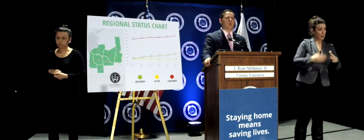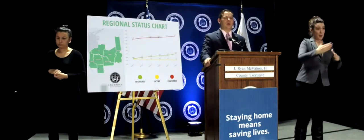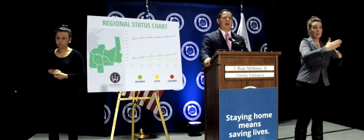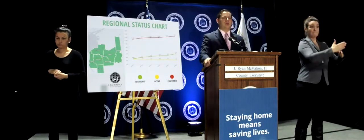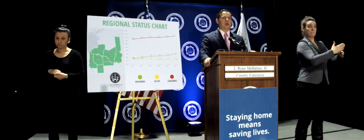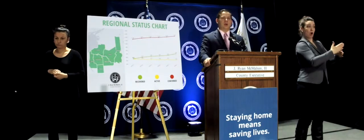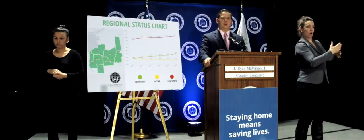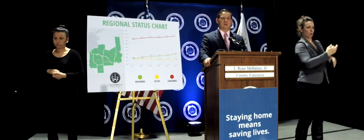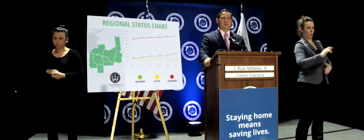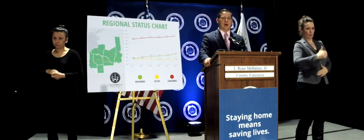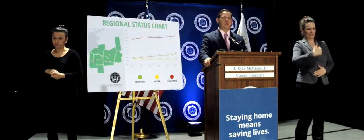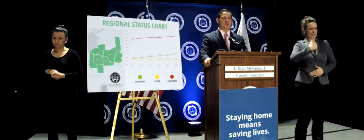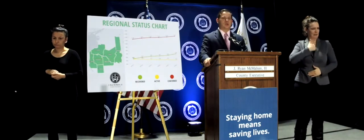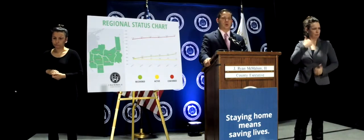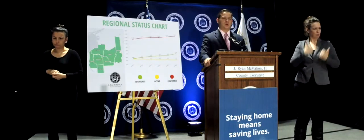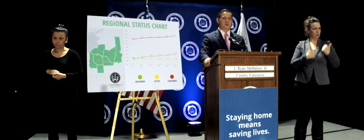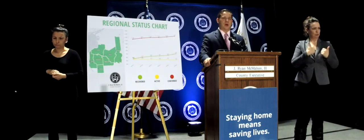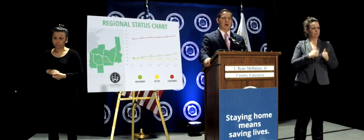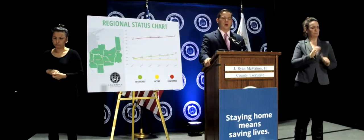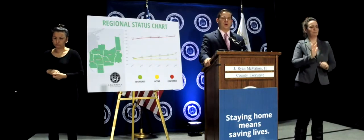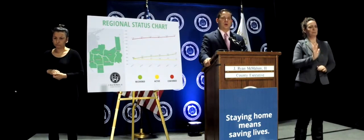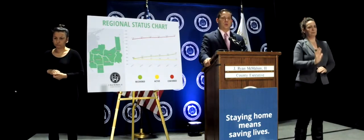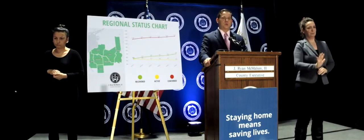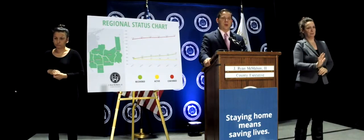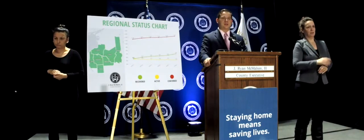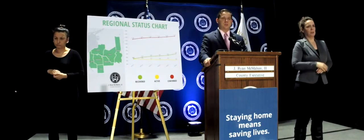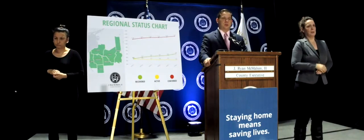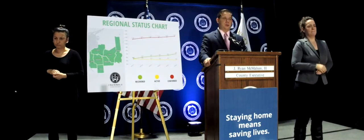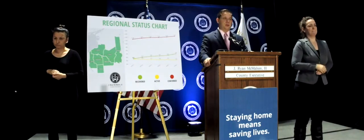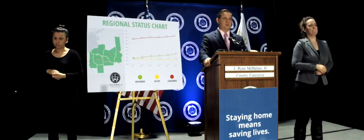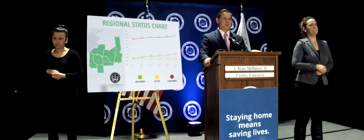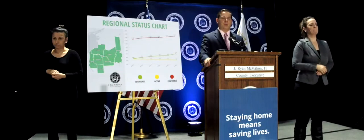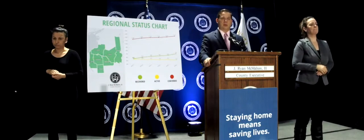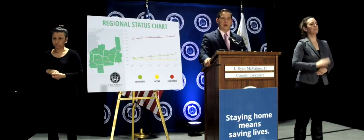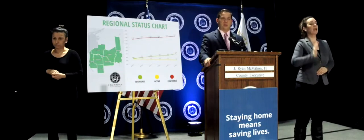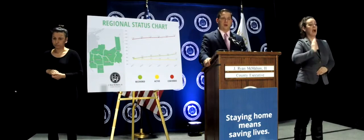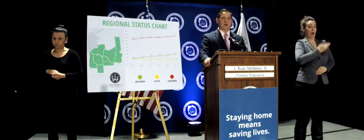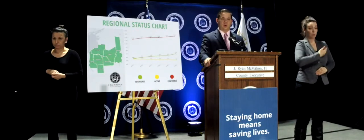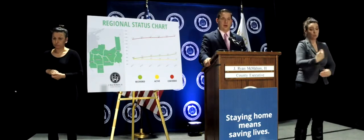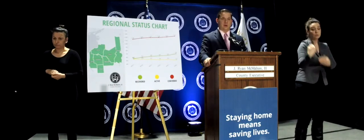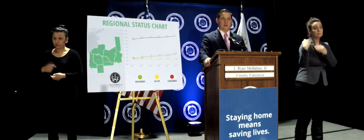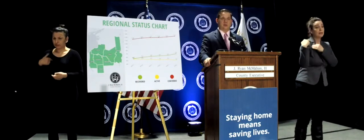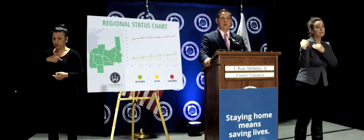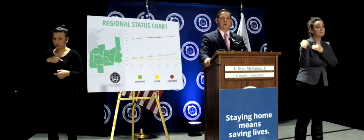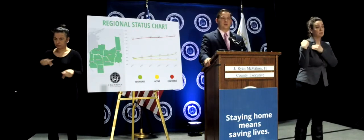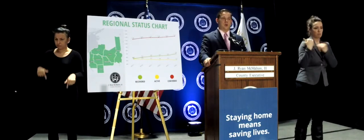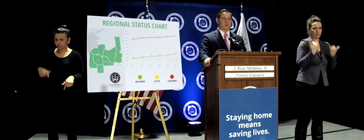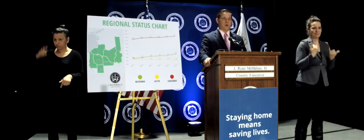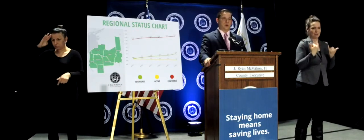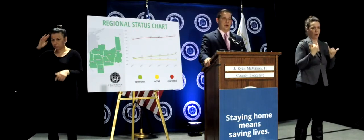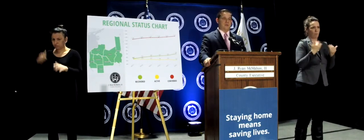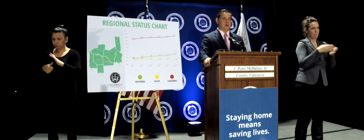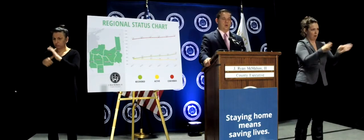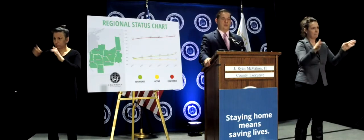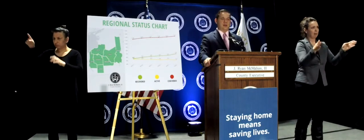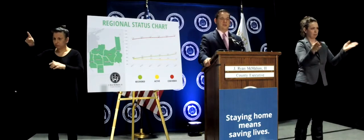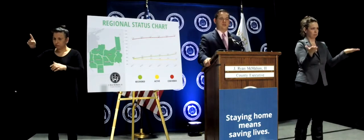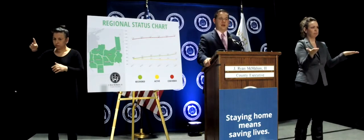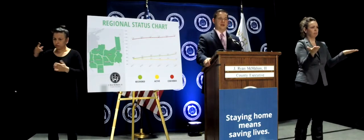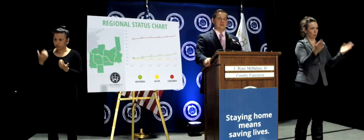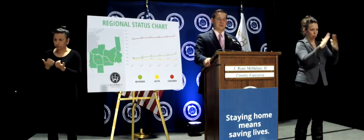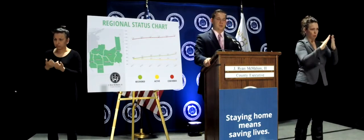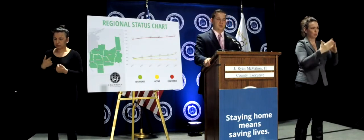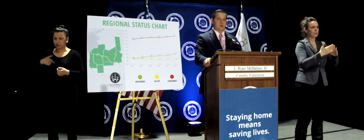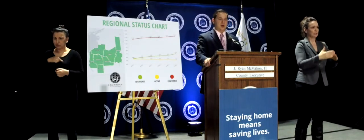at, we're never gonna outsource our responsibility to public health in our own county. So we're gonna have our